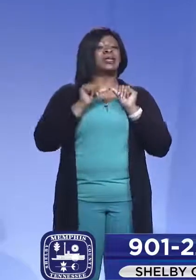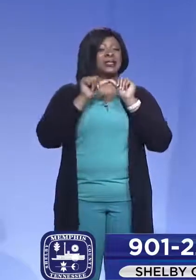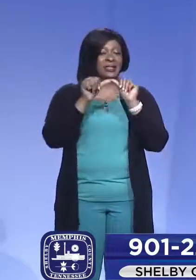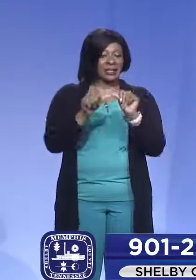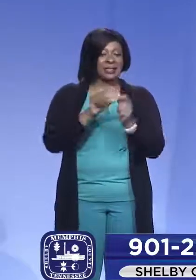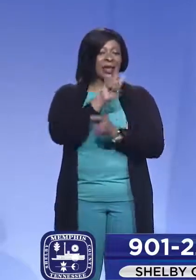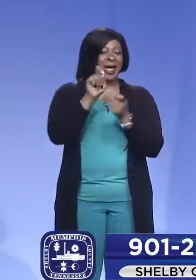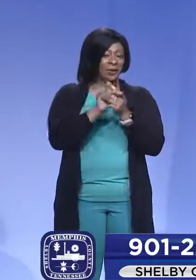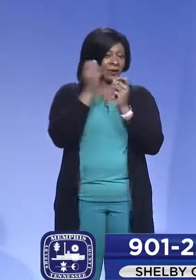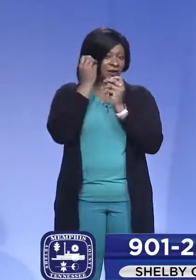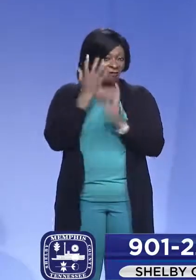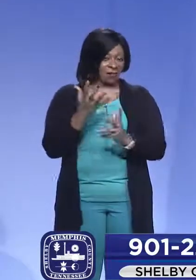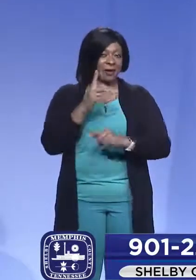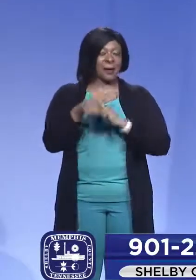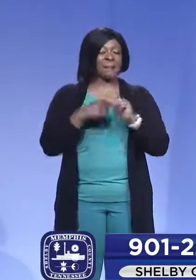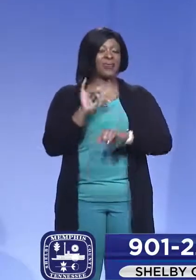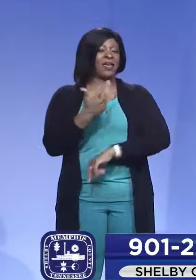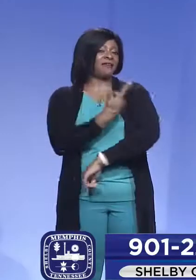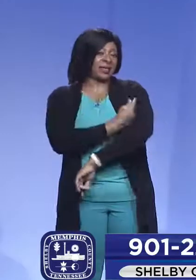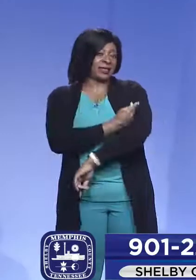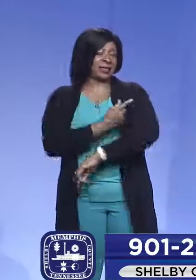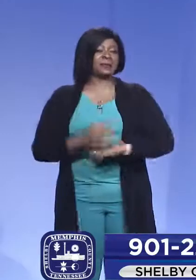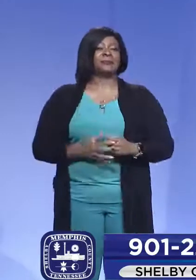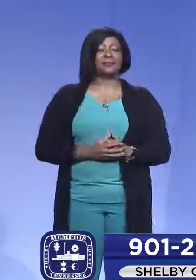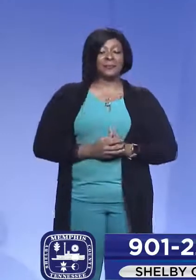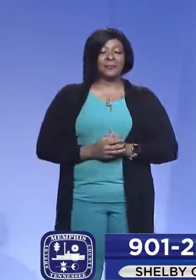accurate information about the vaccine.